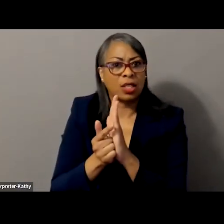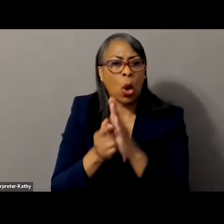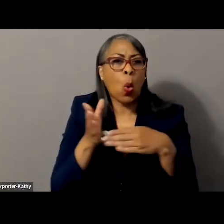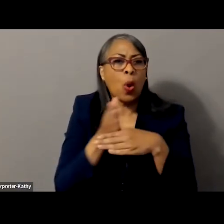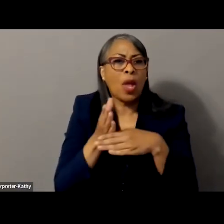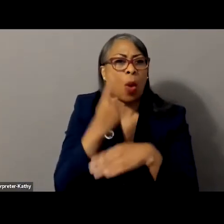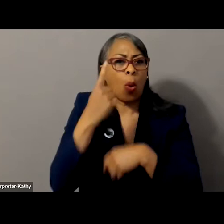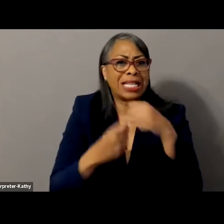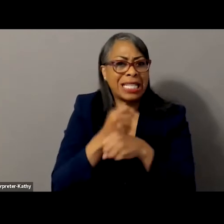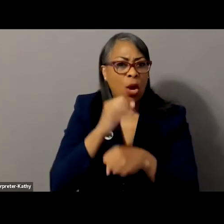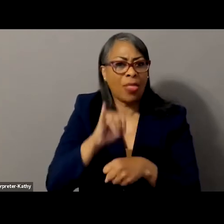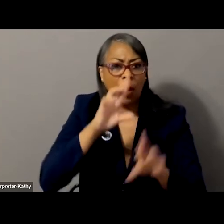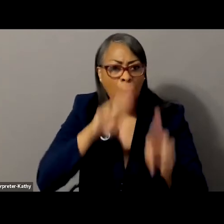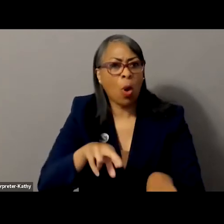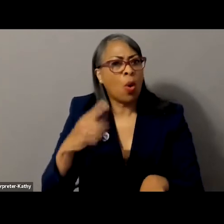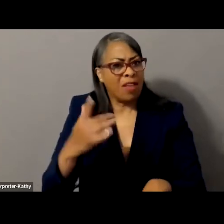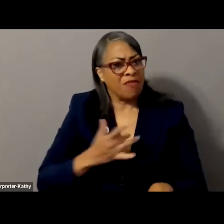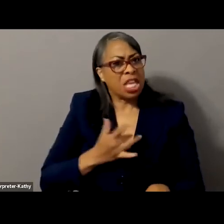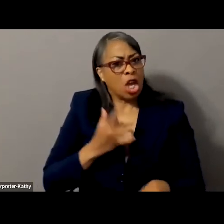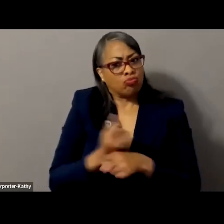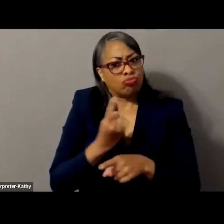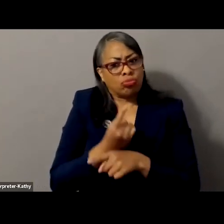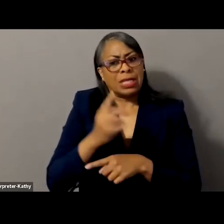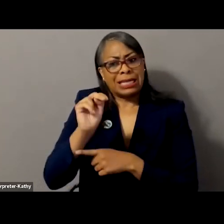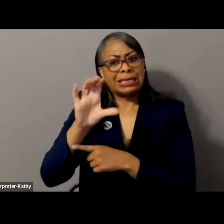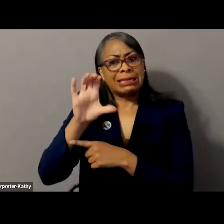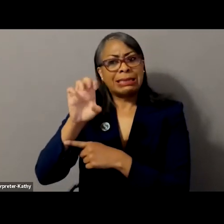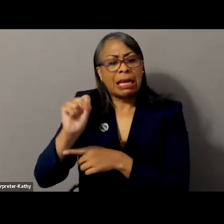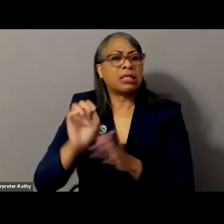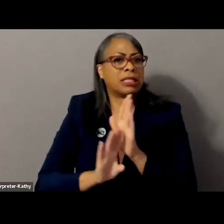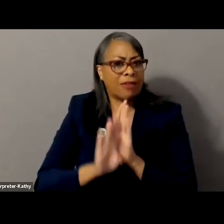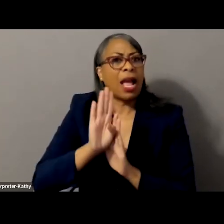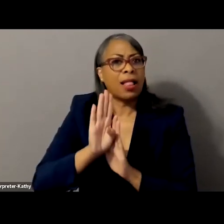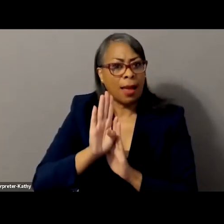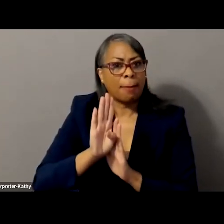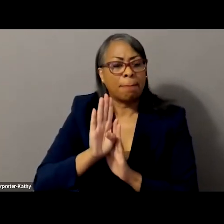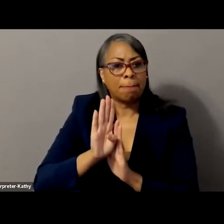of the report, we think it's reasonable for NCES to have developed a